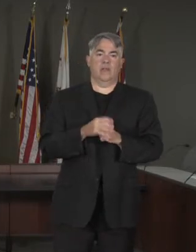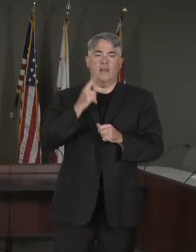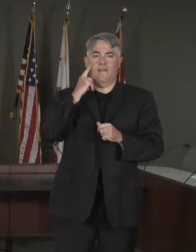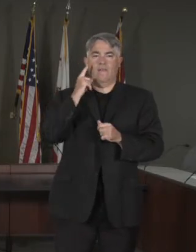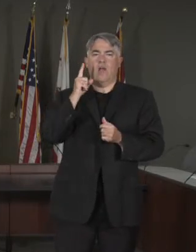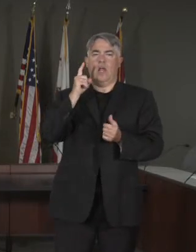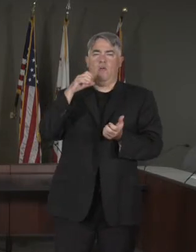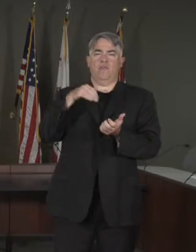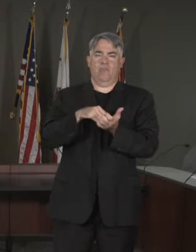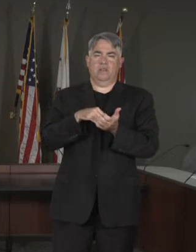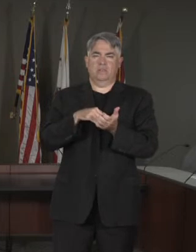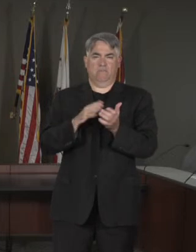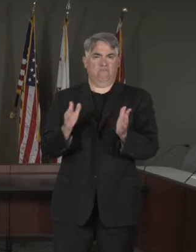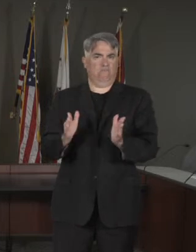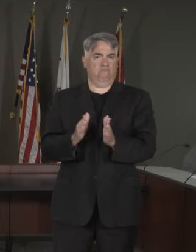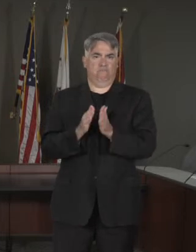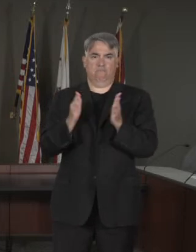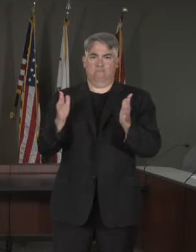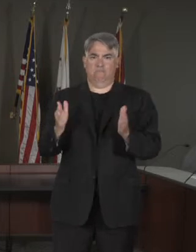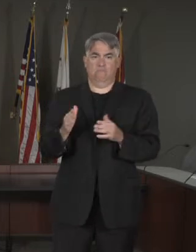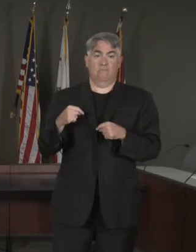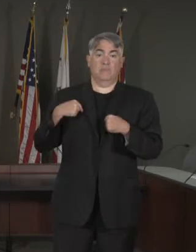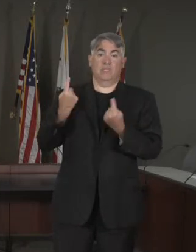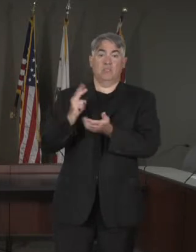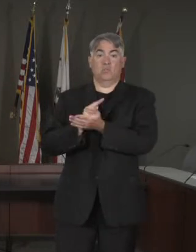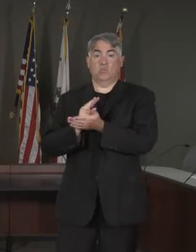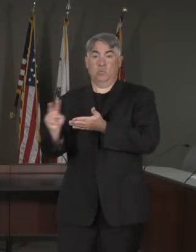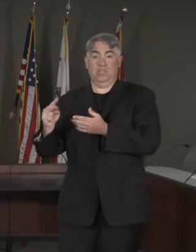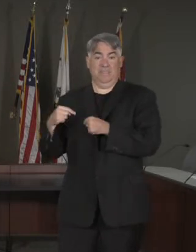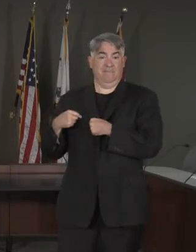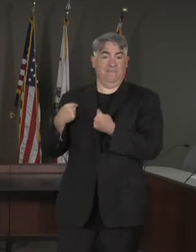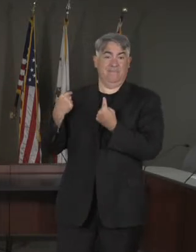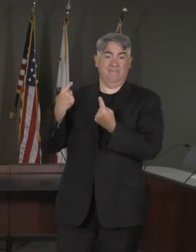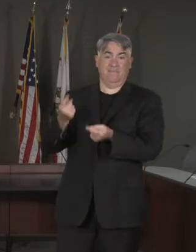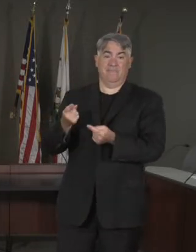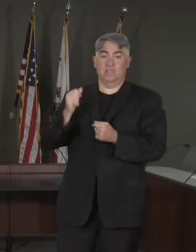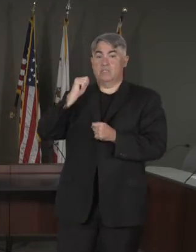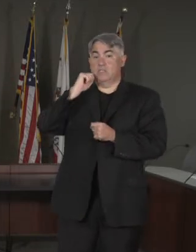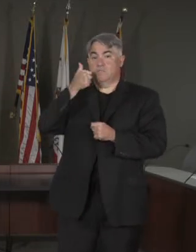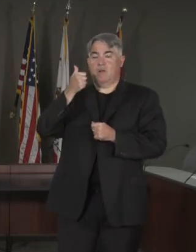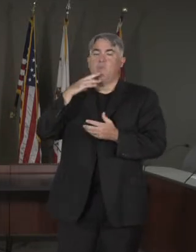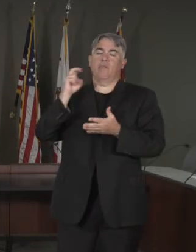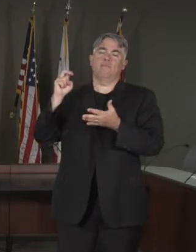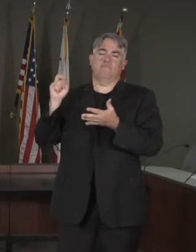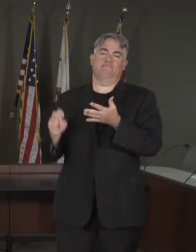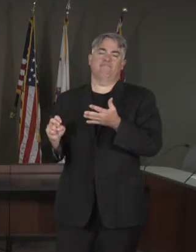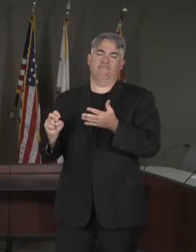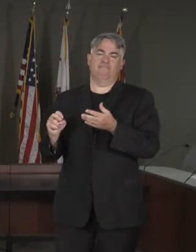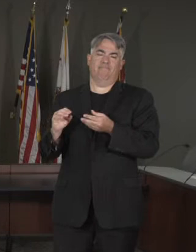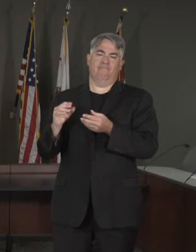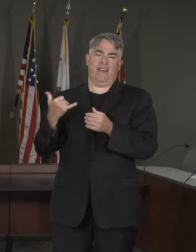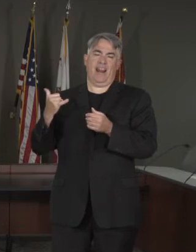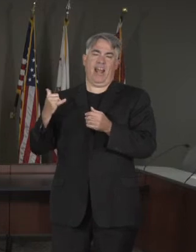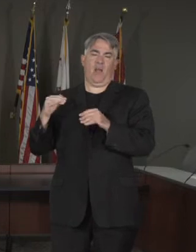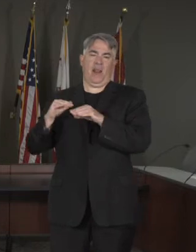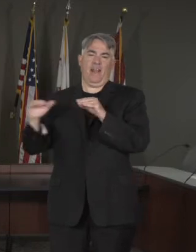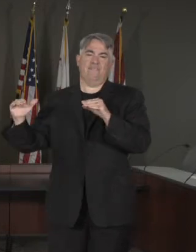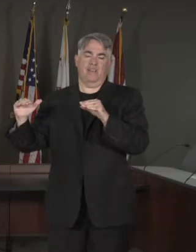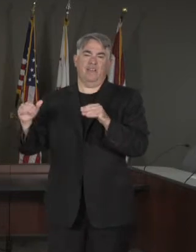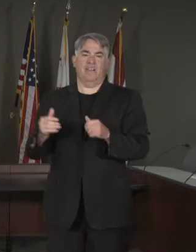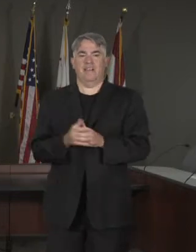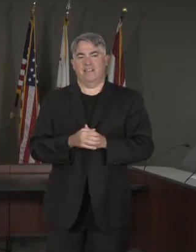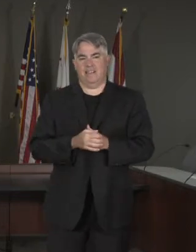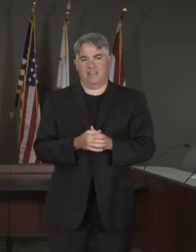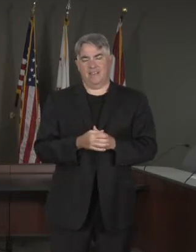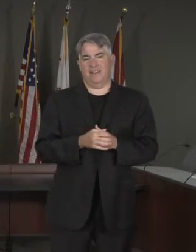consecutive week, which again means effective tomorrow morning we will enter the yellow tier. We will have 6 days in the yellow tier prior to June